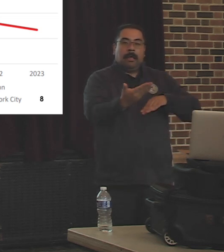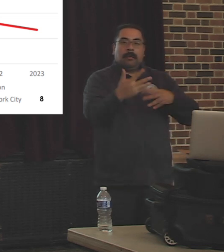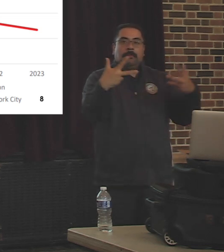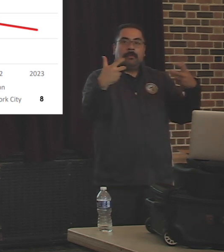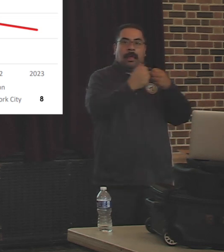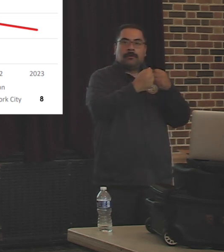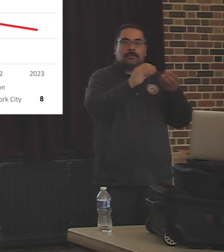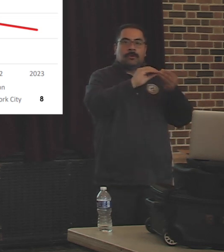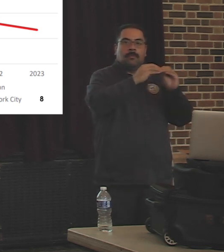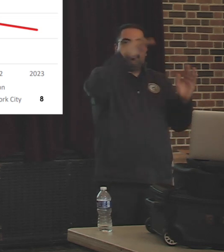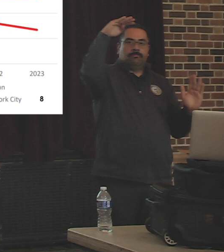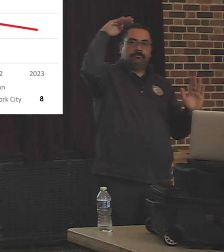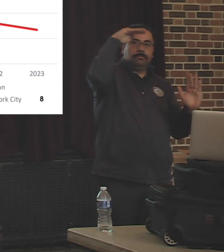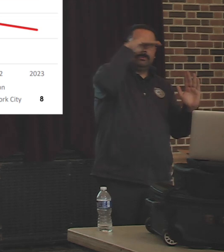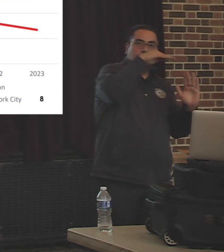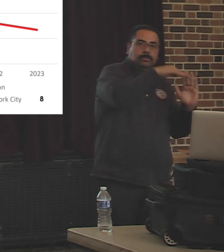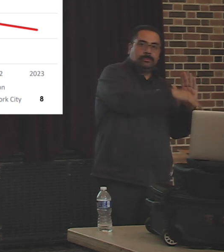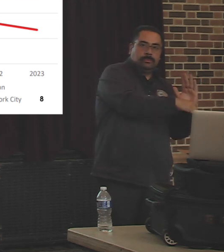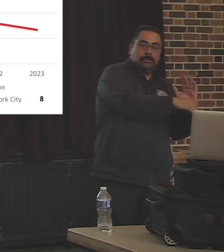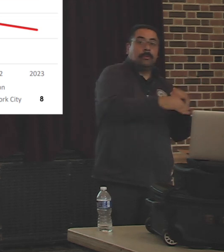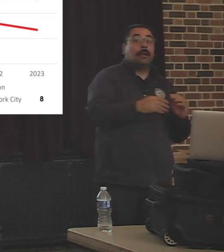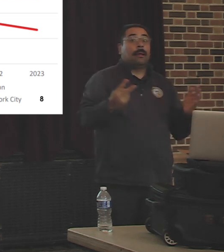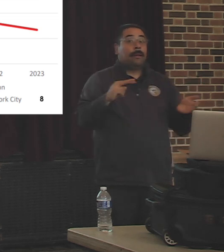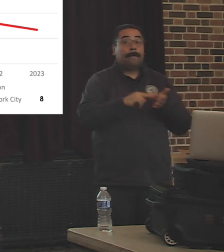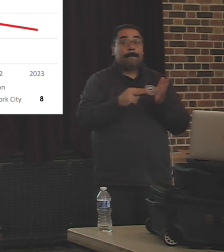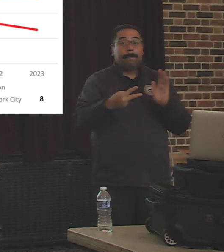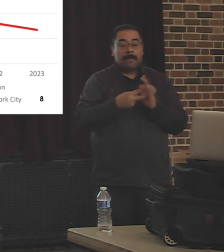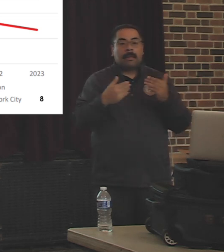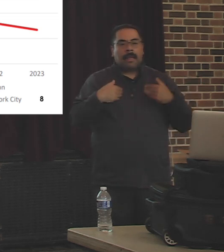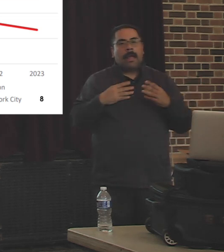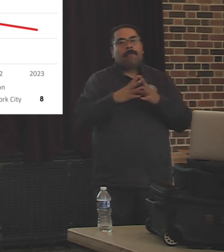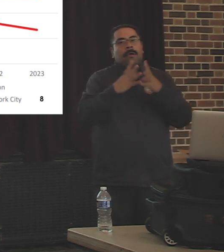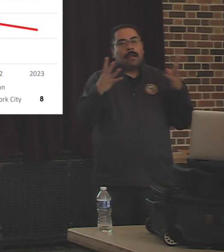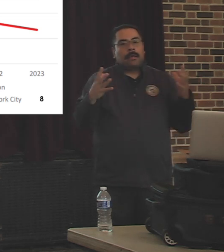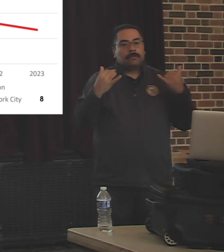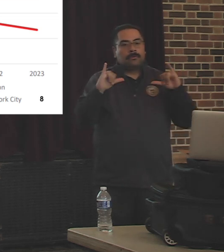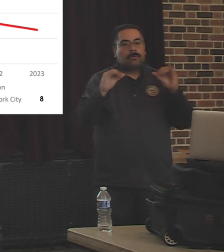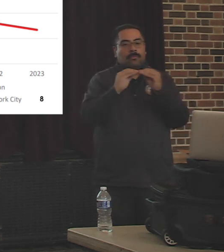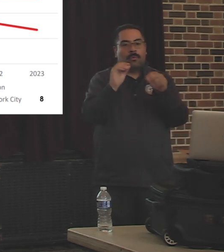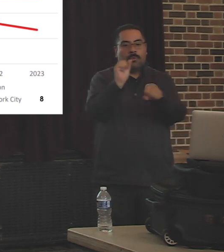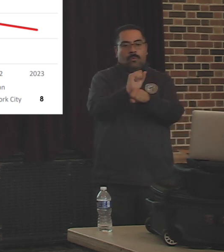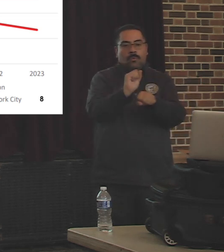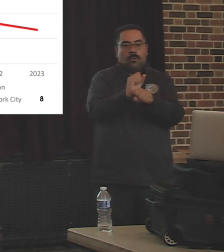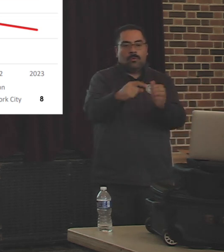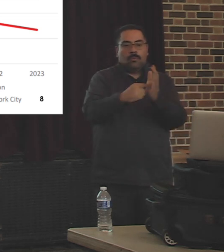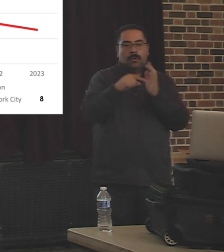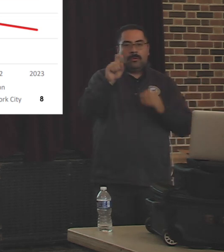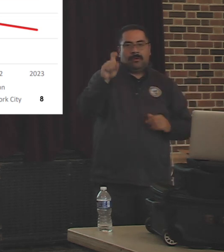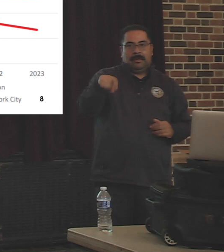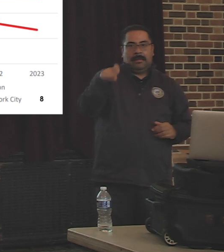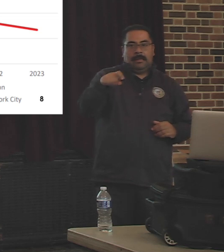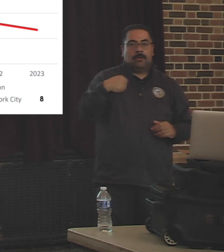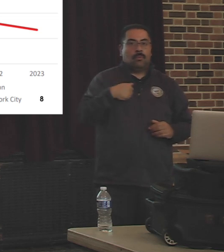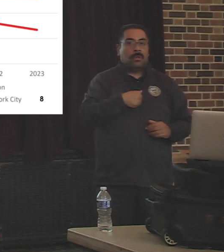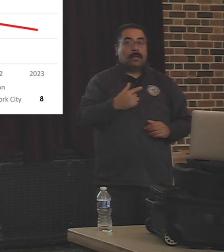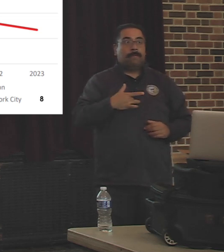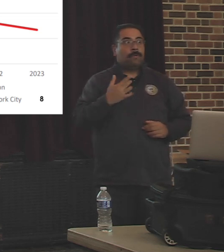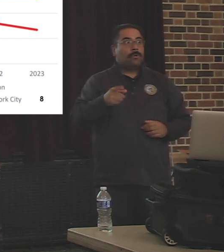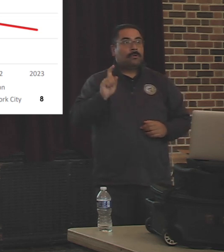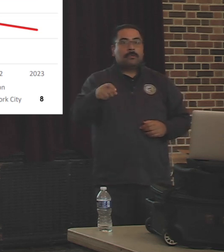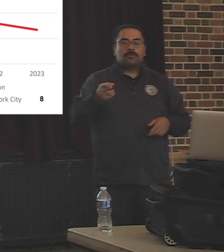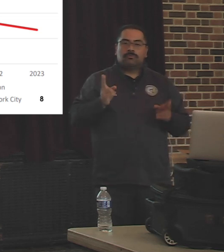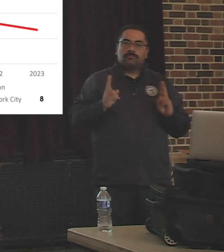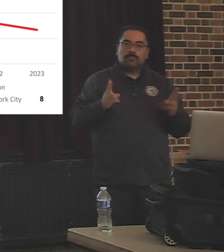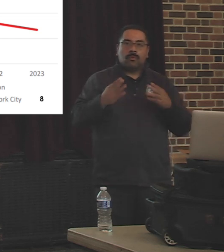cities. Now that's not, all that is to say that there's a ton more work to do. We feel a sense of urgency, and